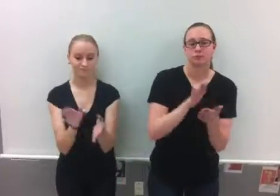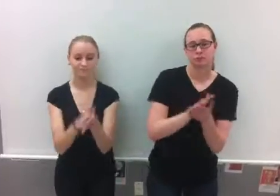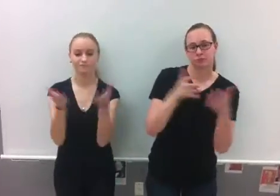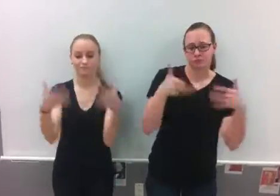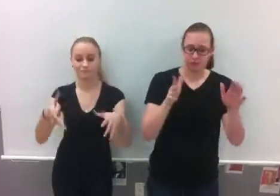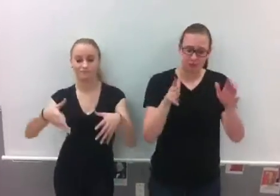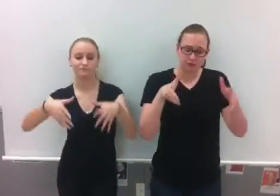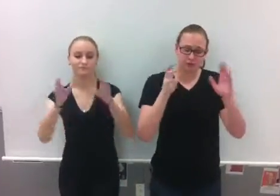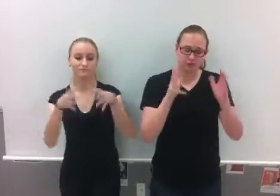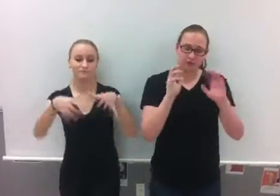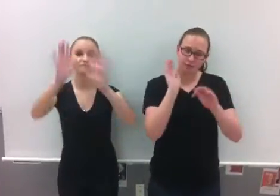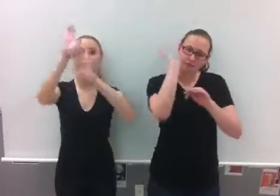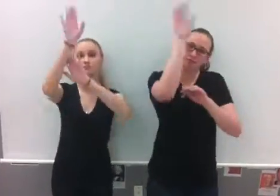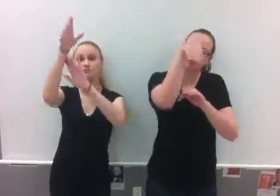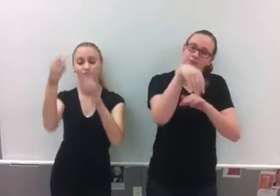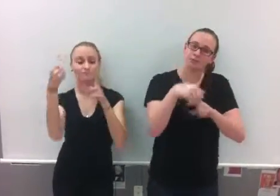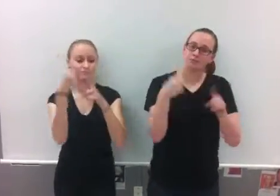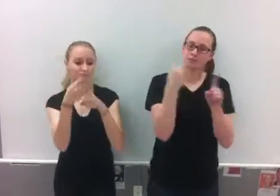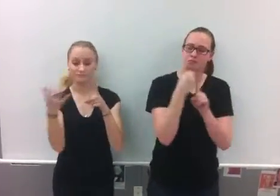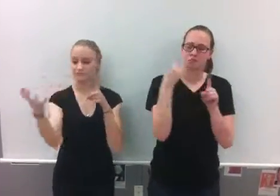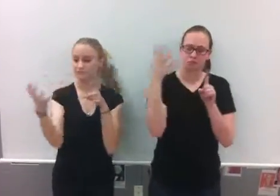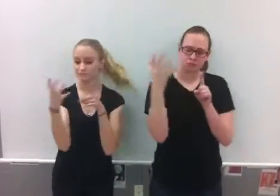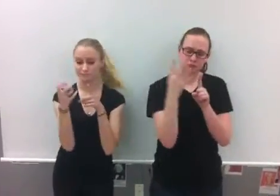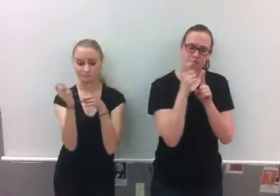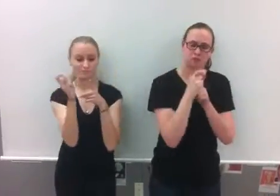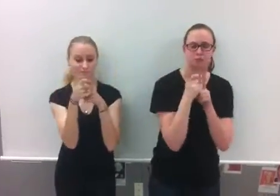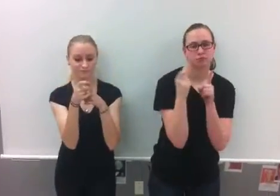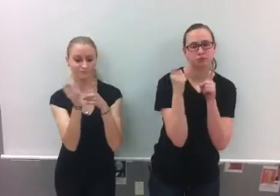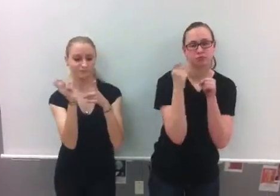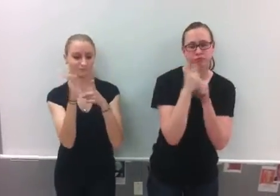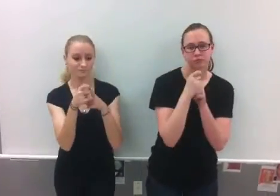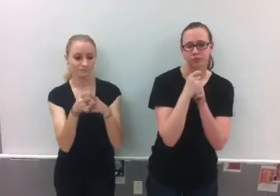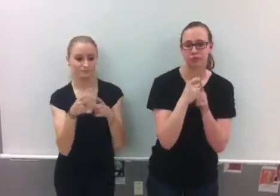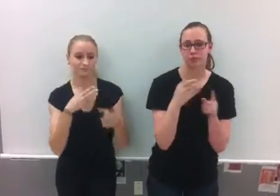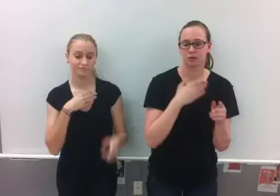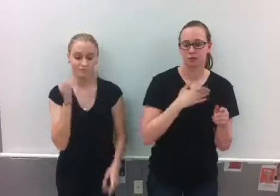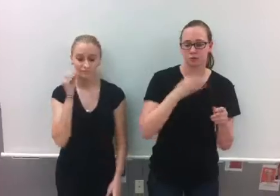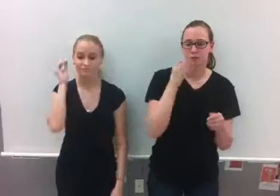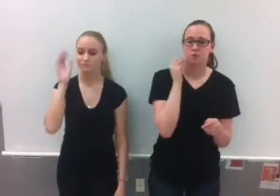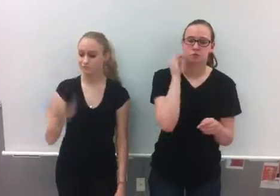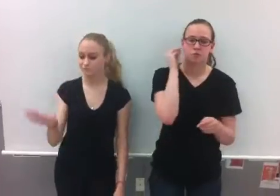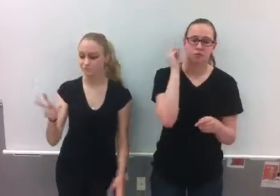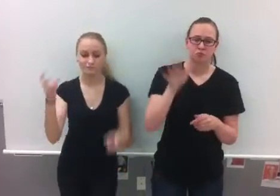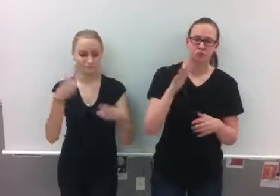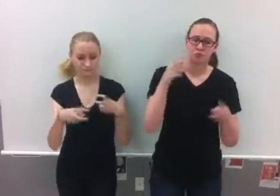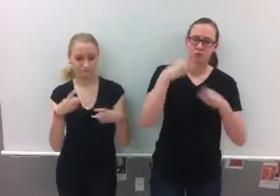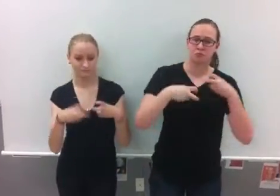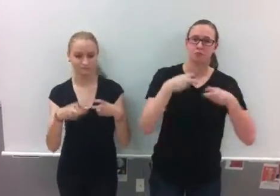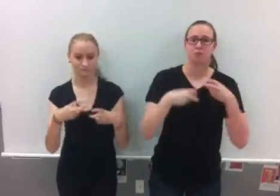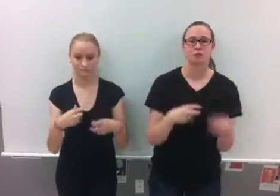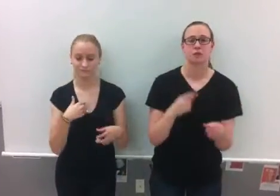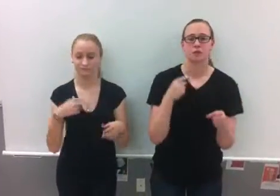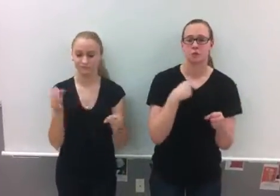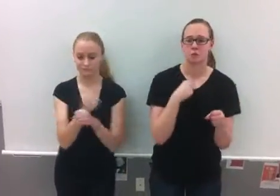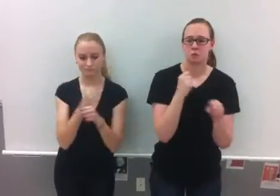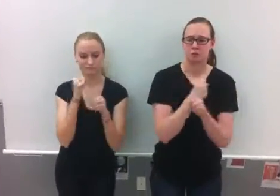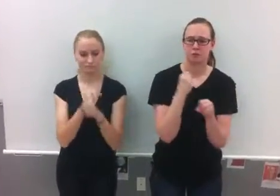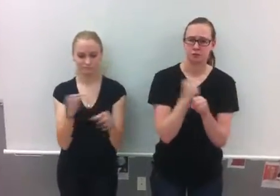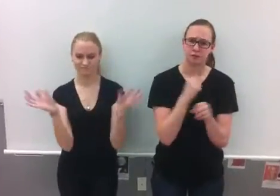shitin' some people all outside of the pool and a couple of guys who were up and all good, started makin' trouble in my neighborhood. I got in one little fight